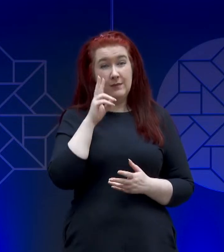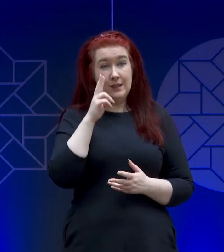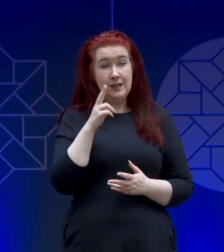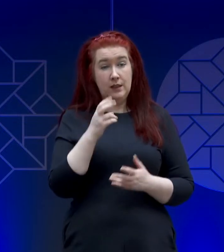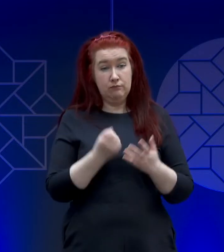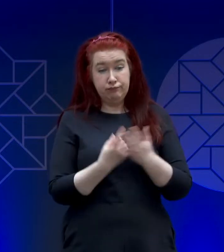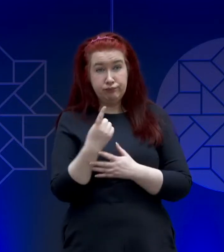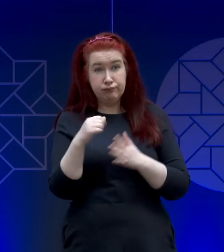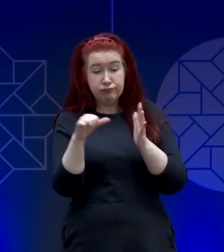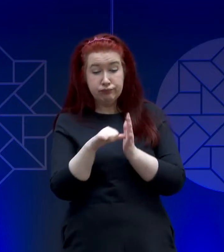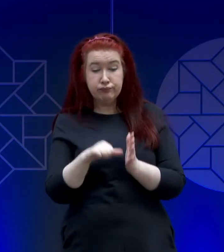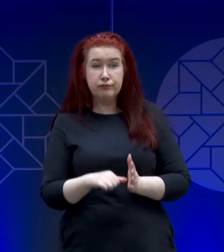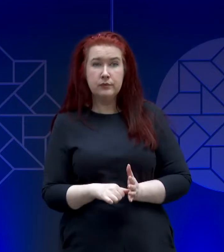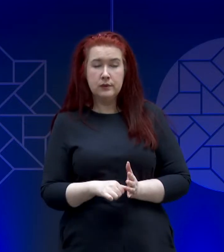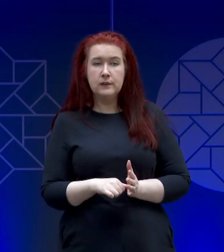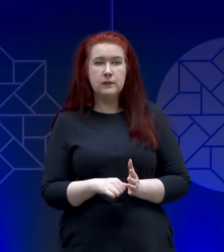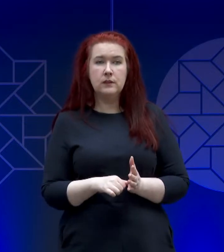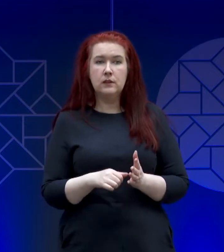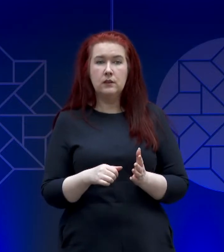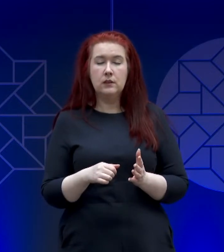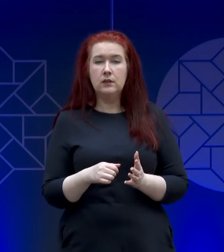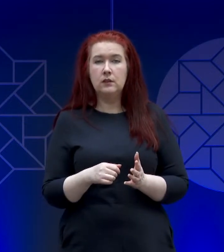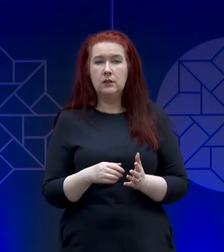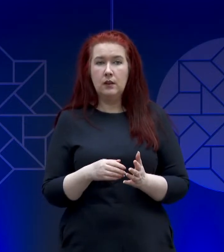challenges that somebody will face